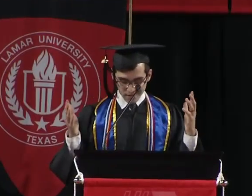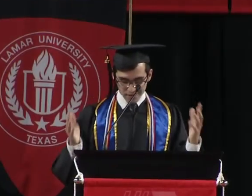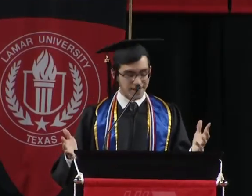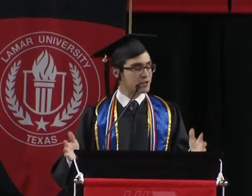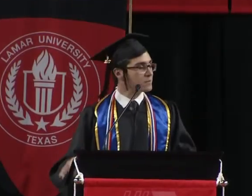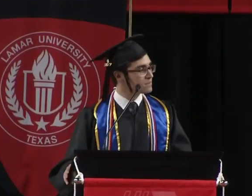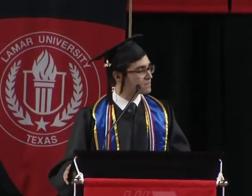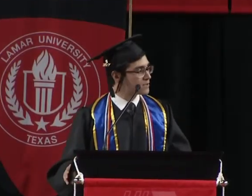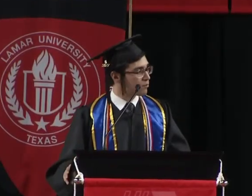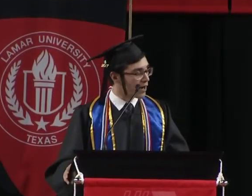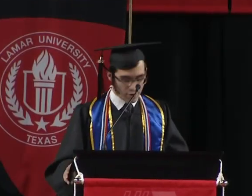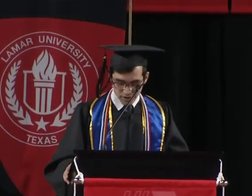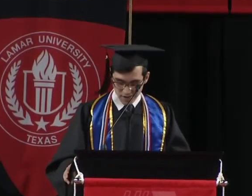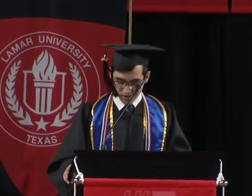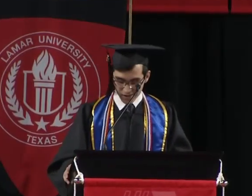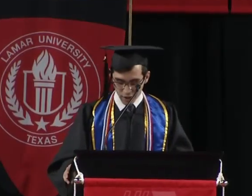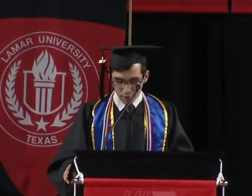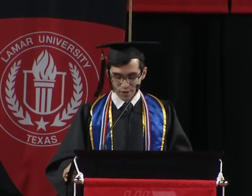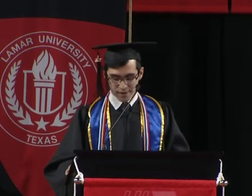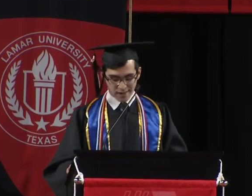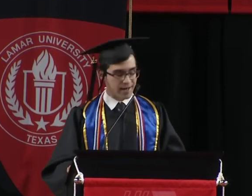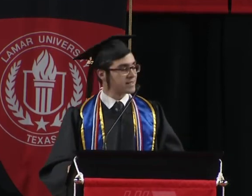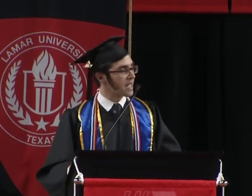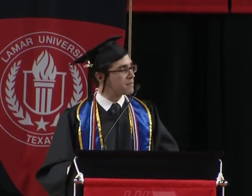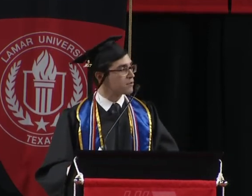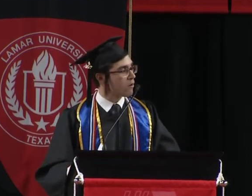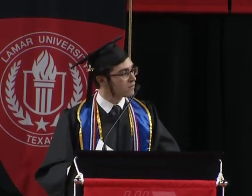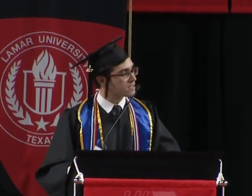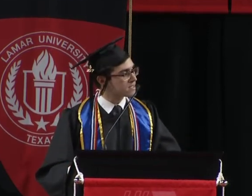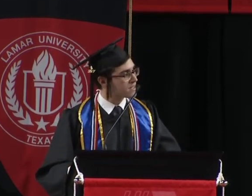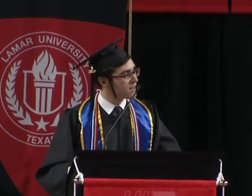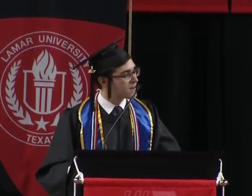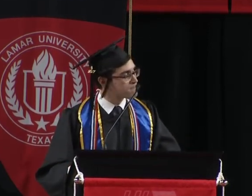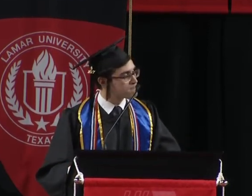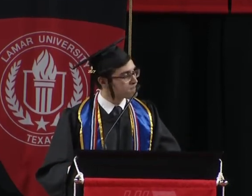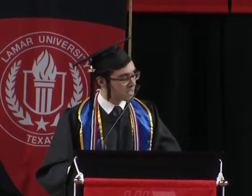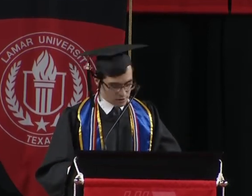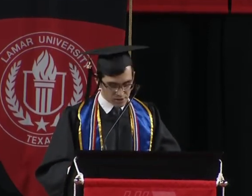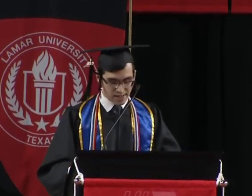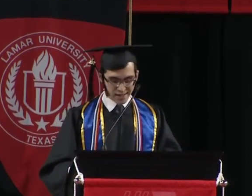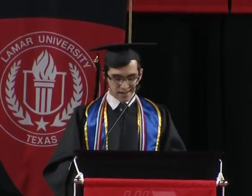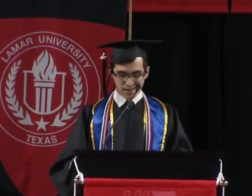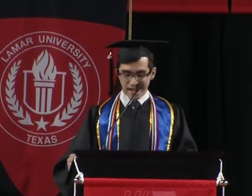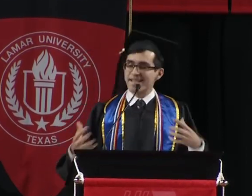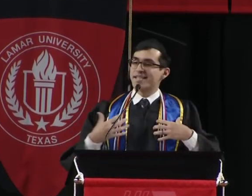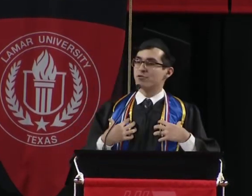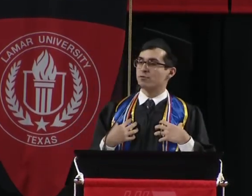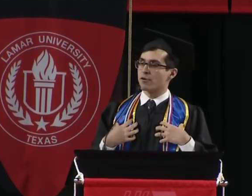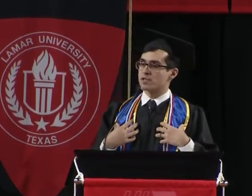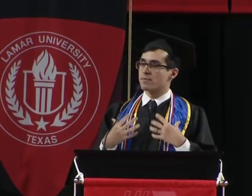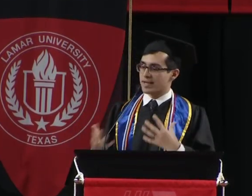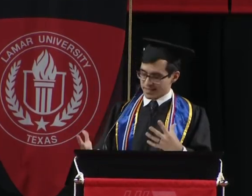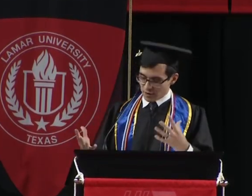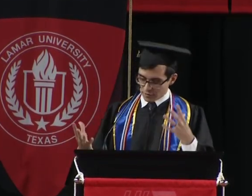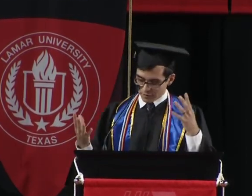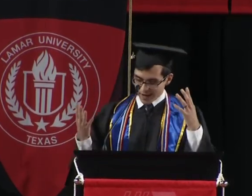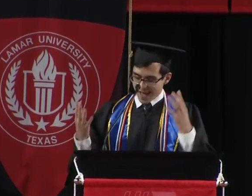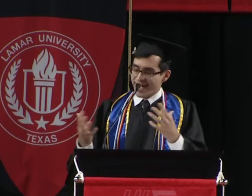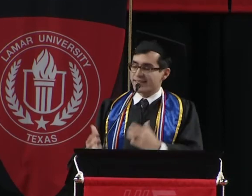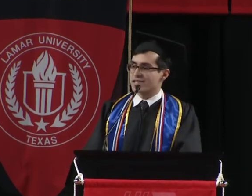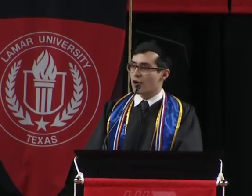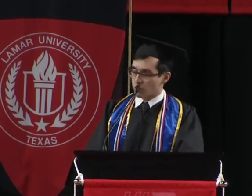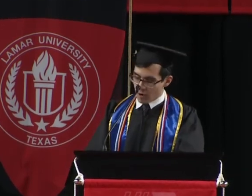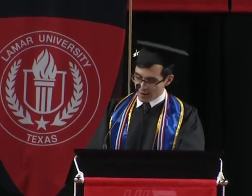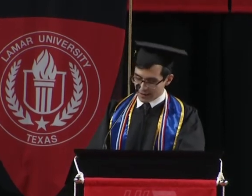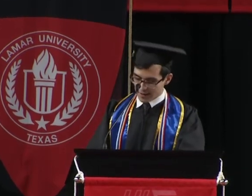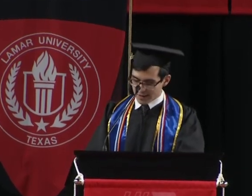years, thank you. Your prayers, encouragement, and guidance kept me through all of this. You see, the 18-year-old version of myself